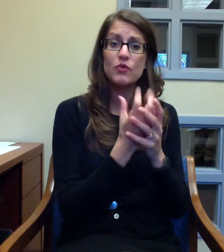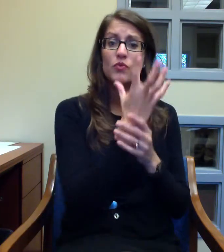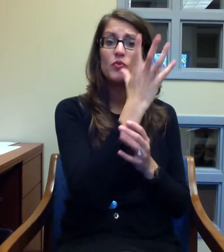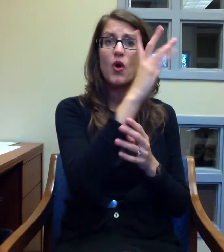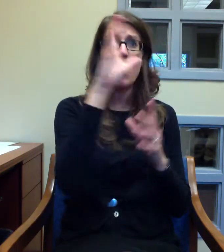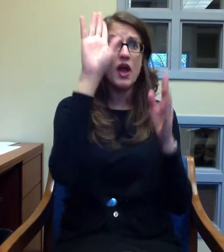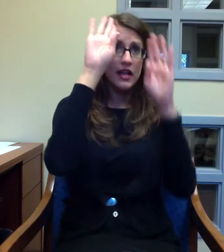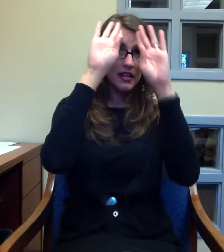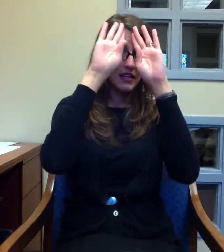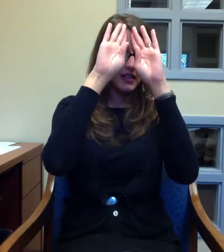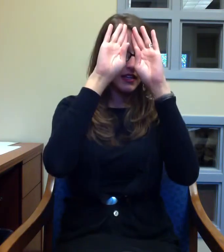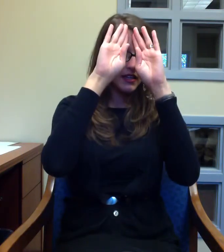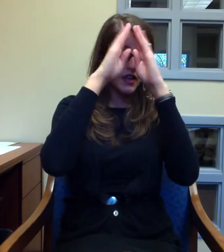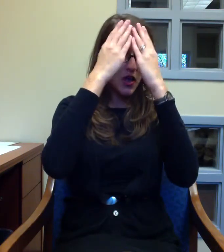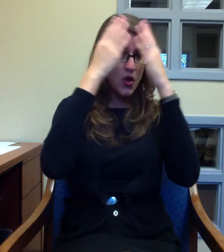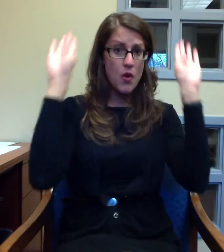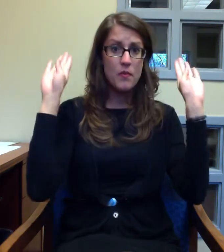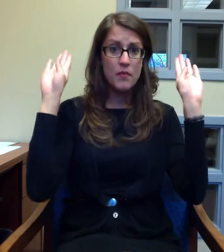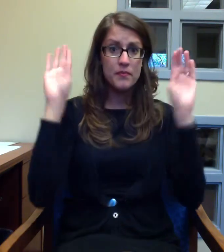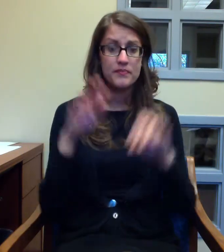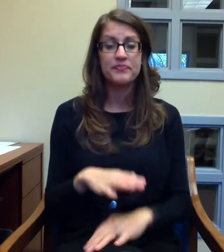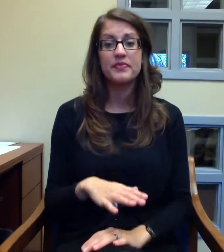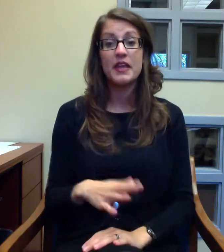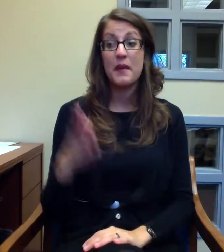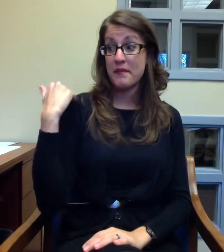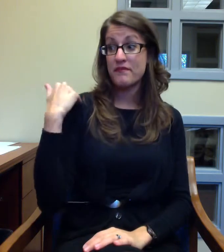I used to hate my body, calling it evil.